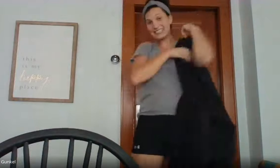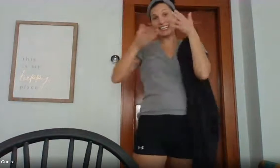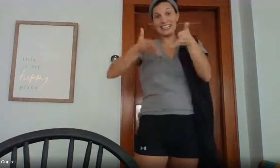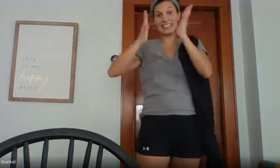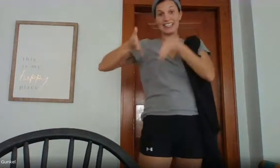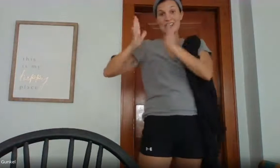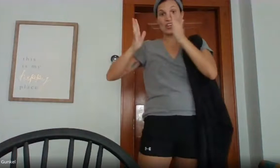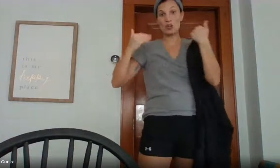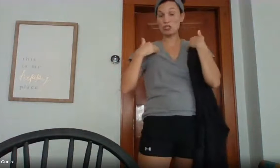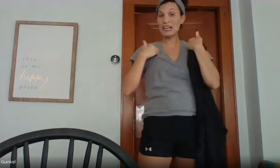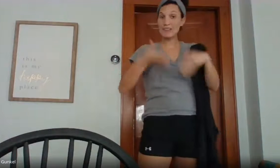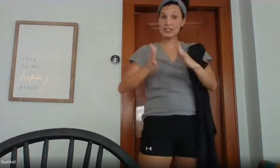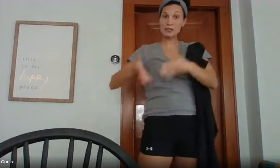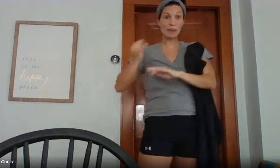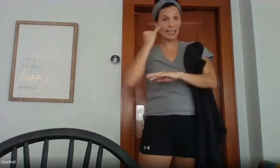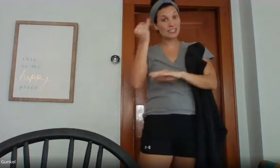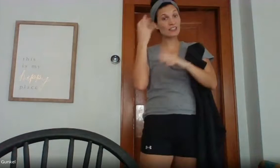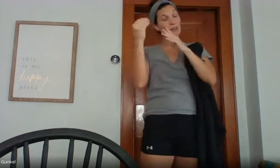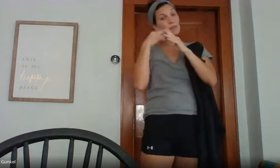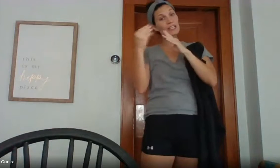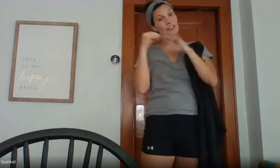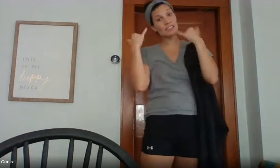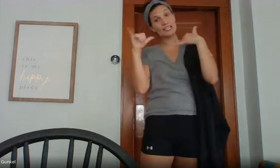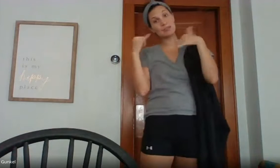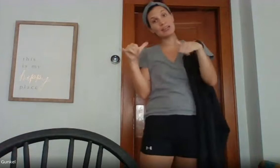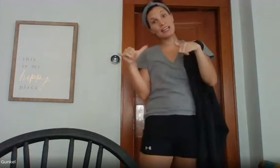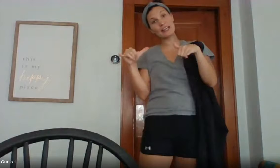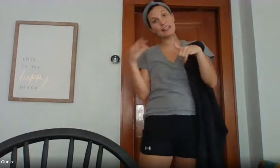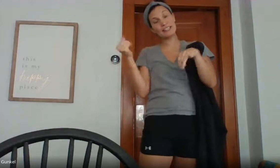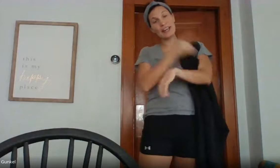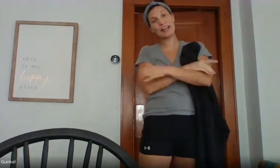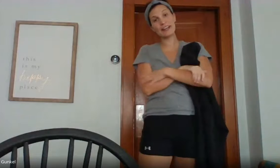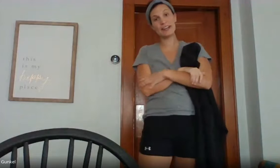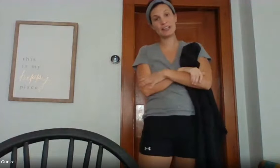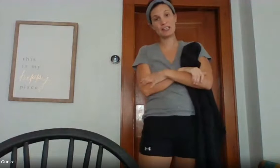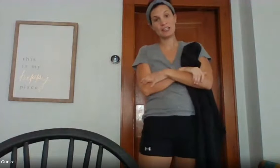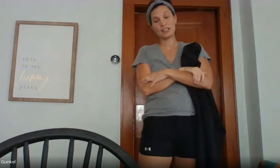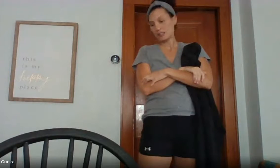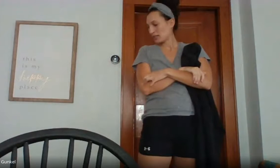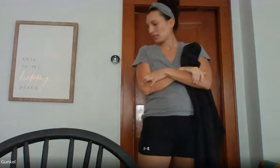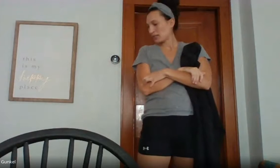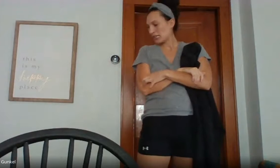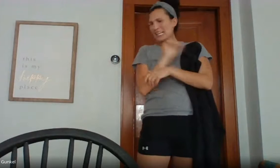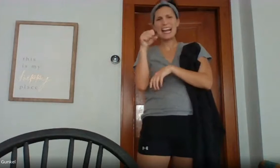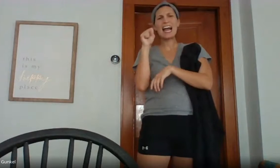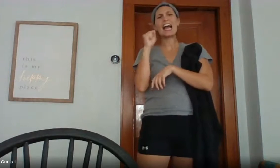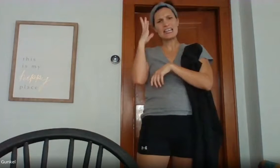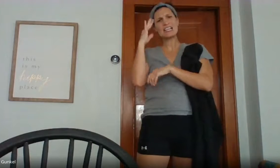pants? Should I have on some pants if I'm going outside to play today? Yeah, I think